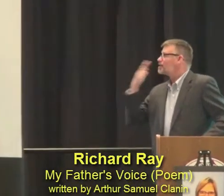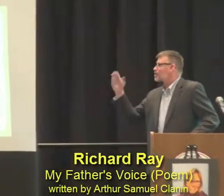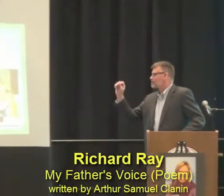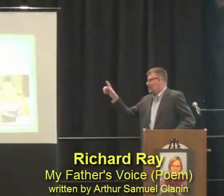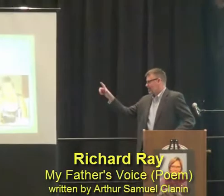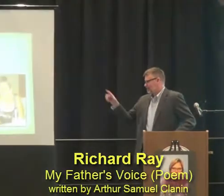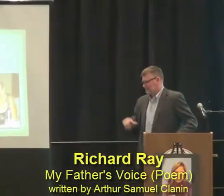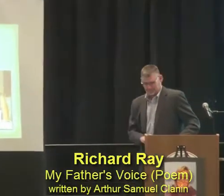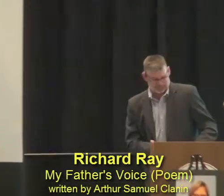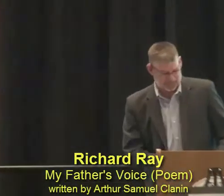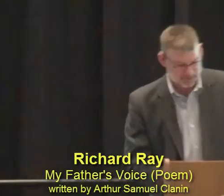Thank you, Mel.